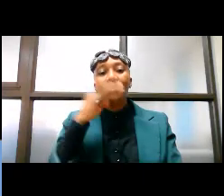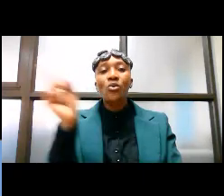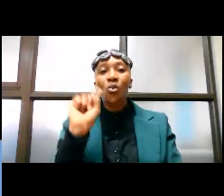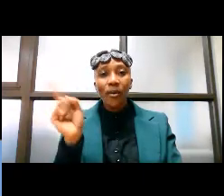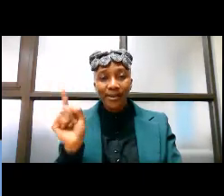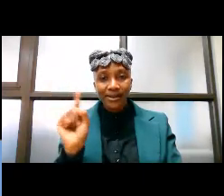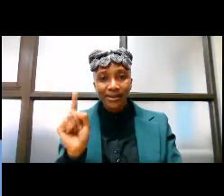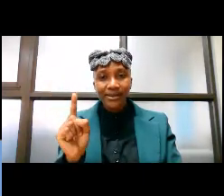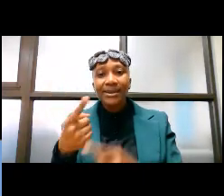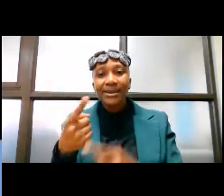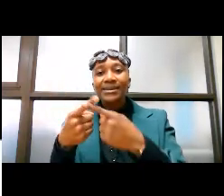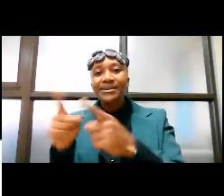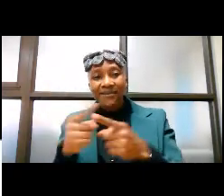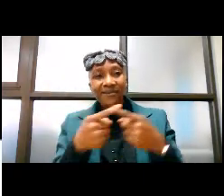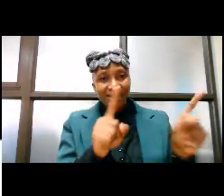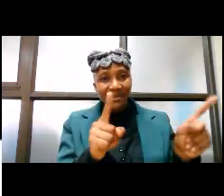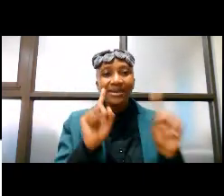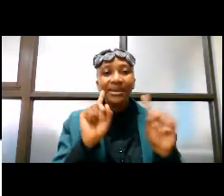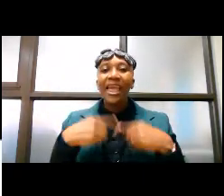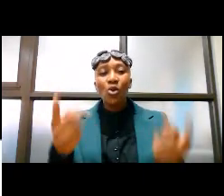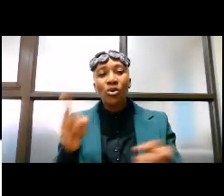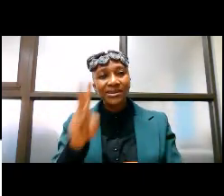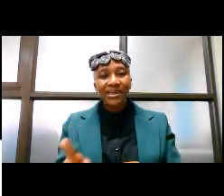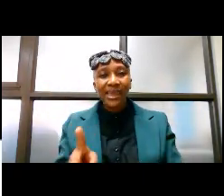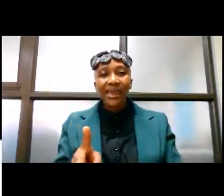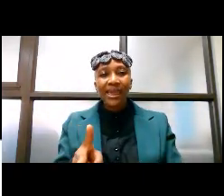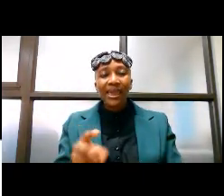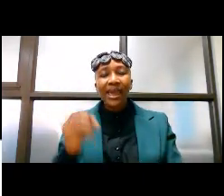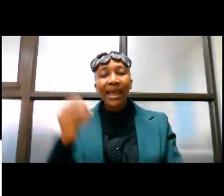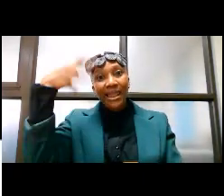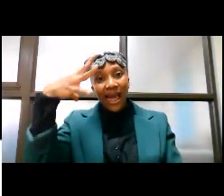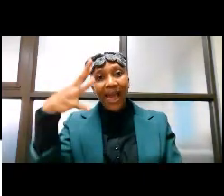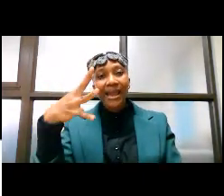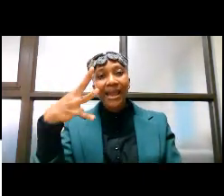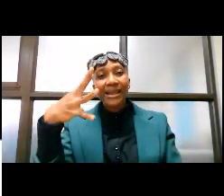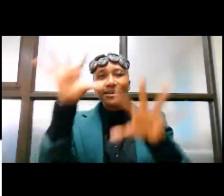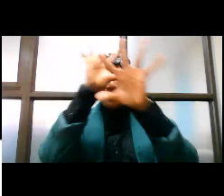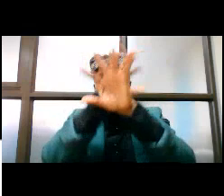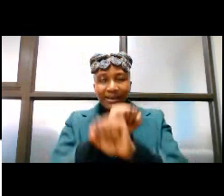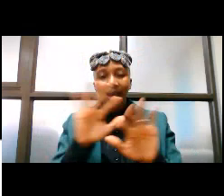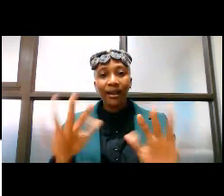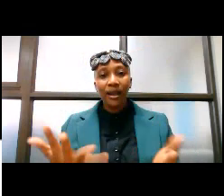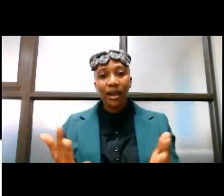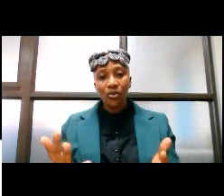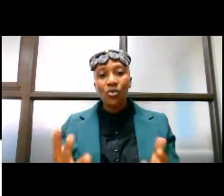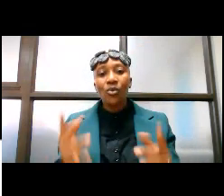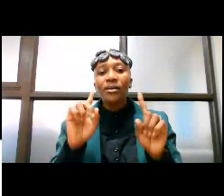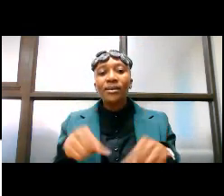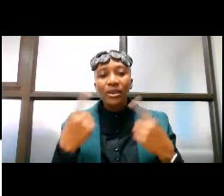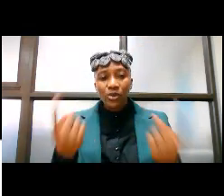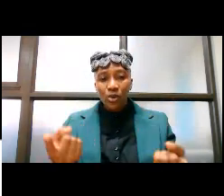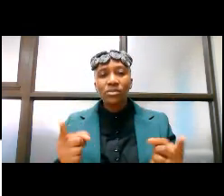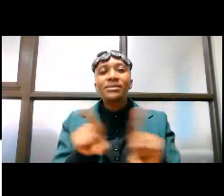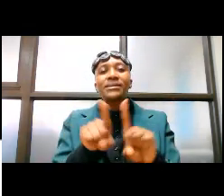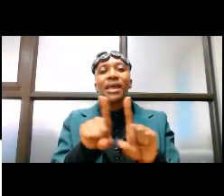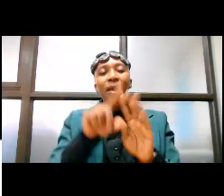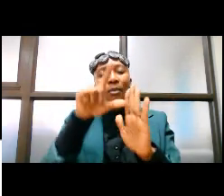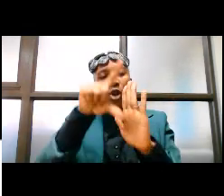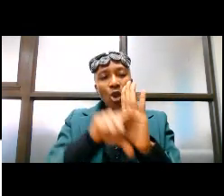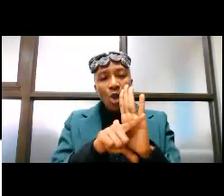between light and dark, and then low vision or partial vision, which is also